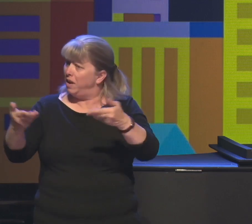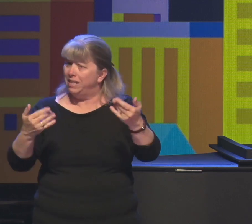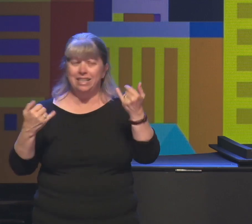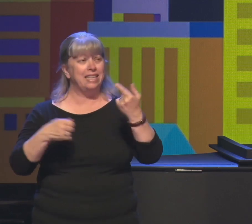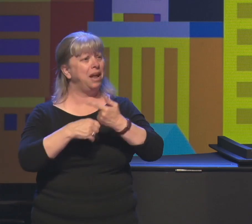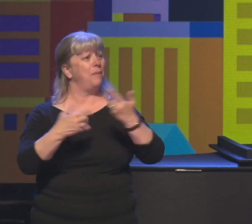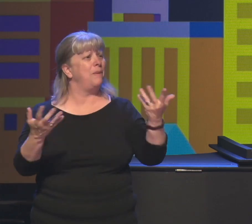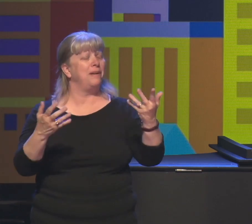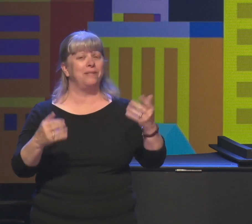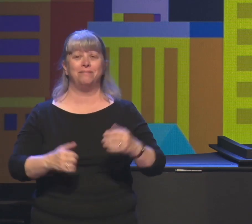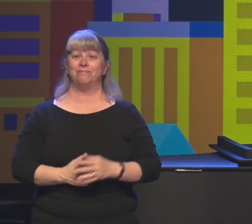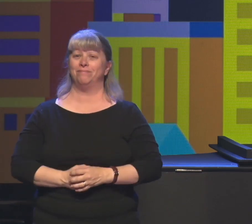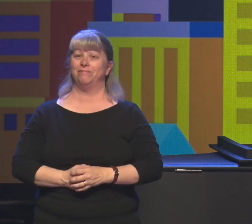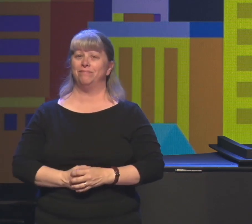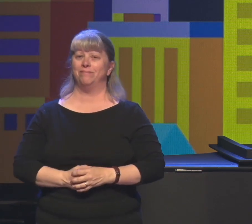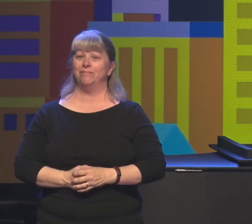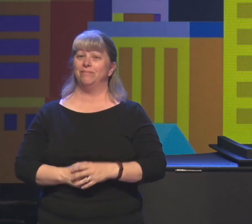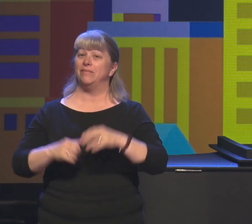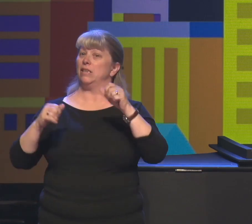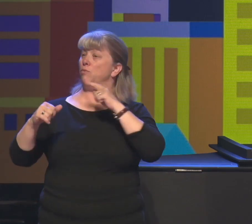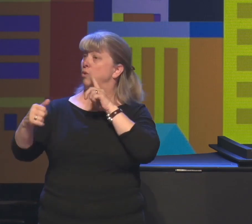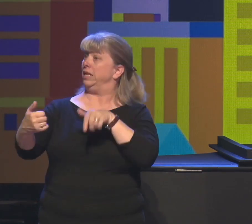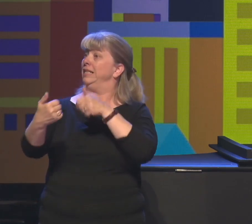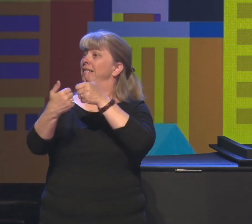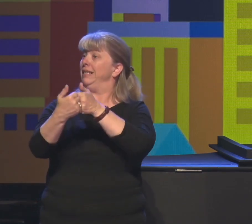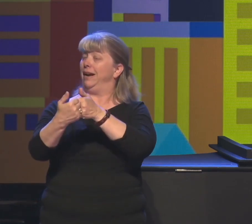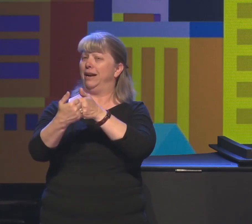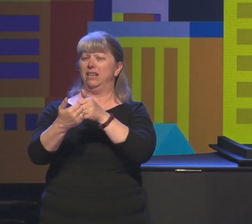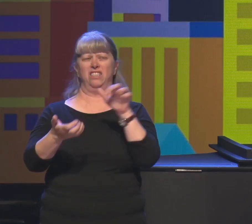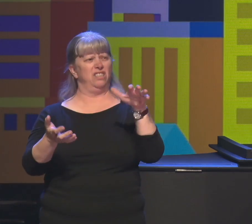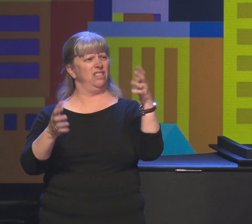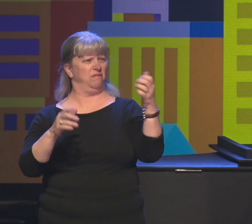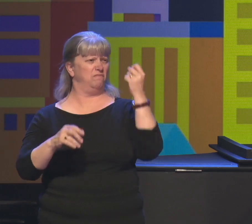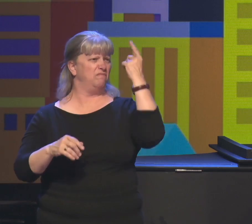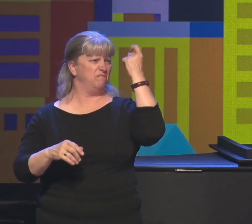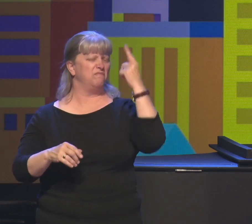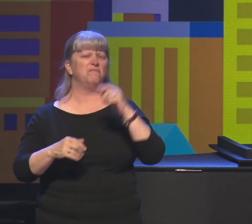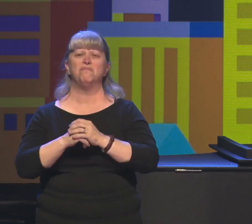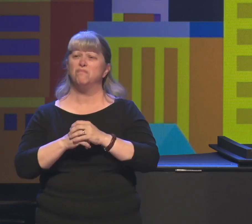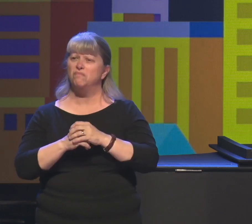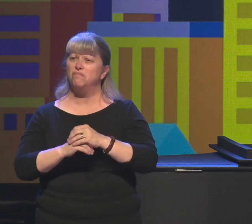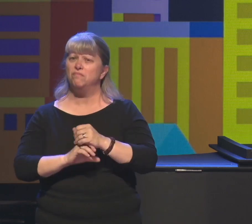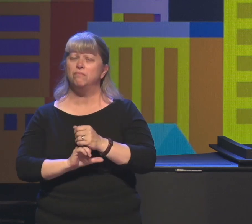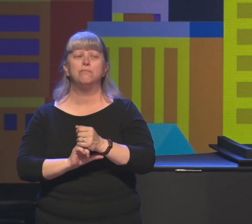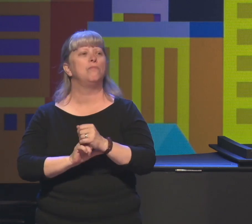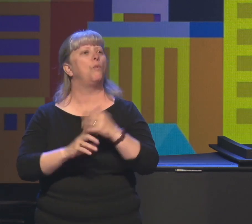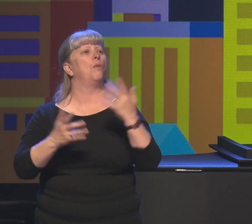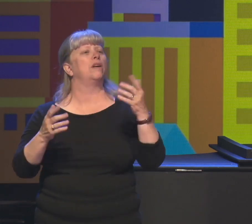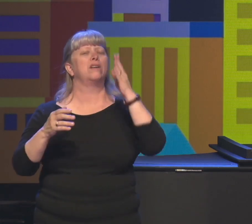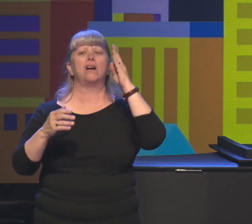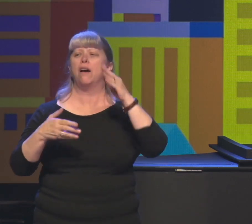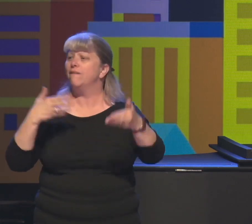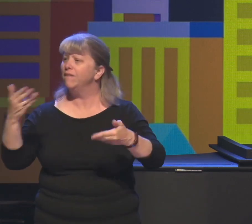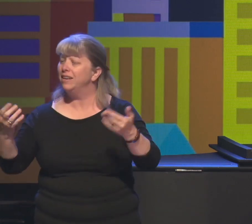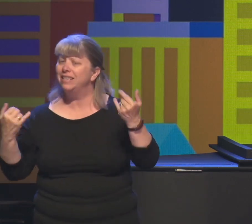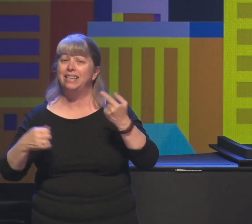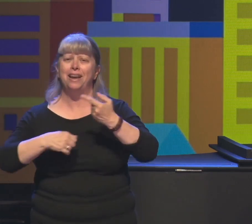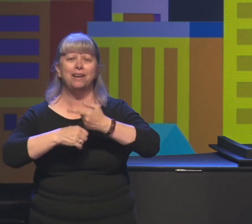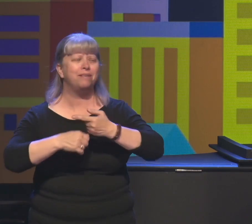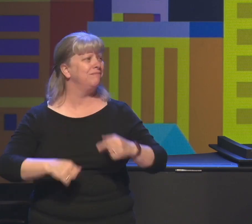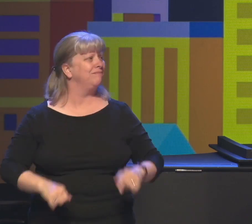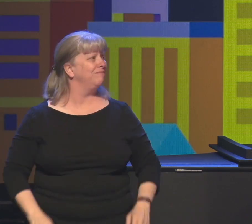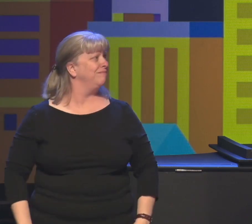today? This can be really challenging and disorienting. I get that. What is it that God's inviting you into today?